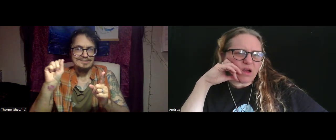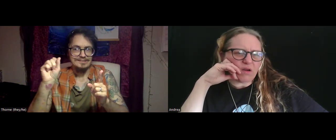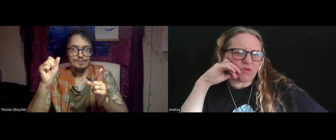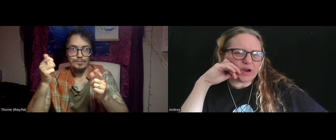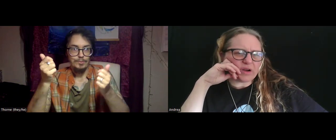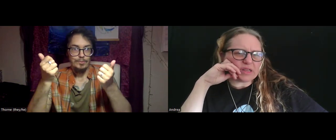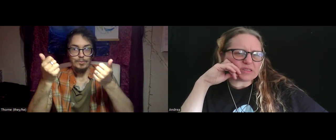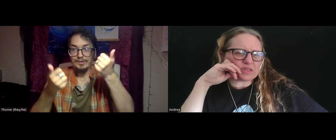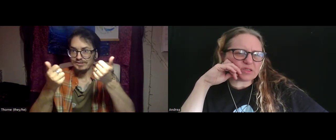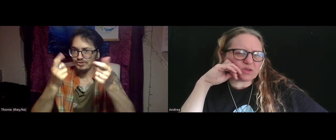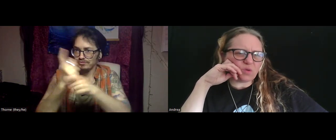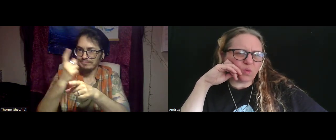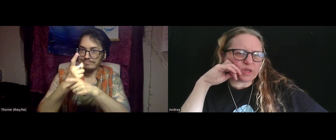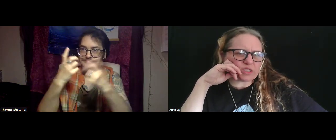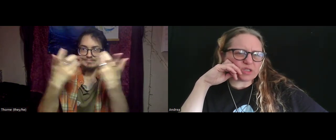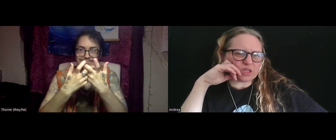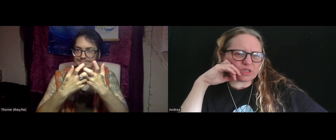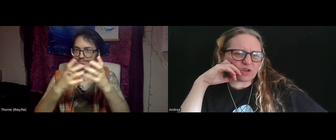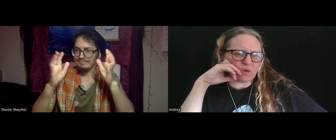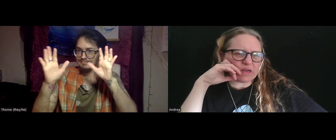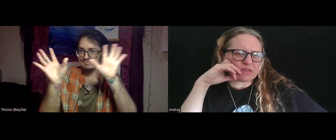of where it's which is correct,